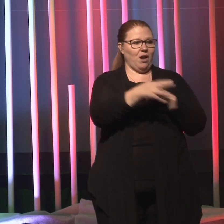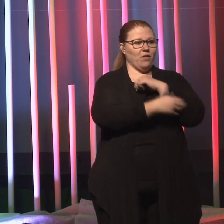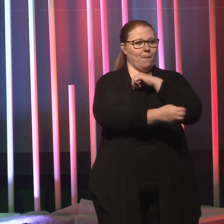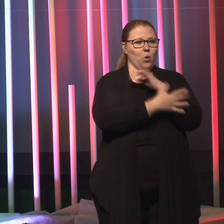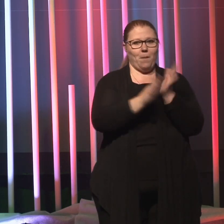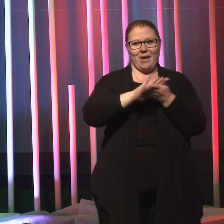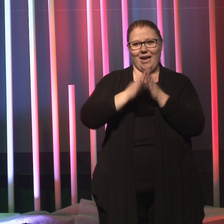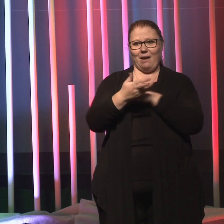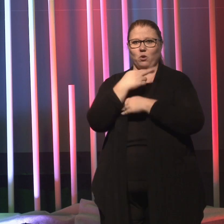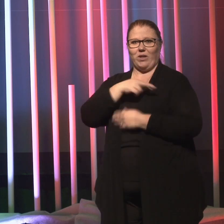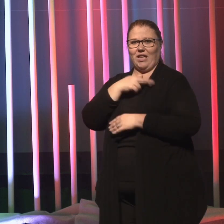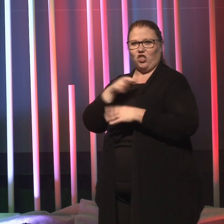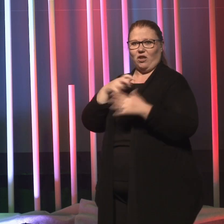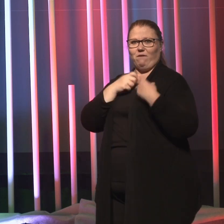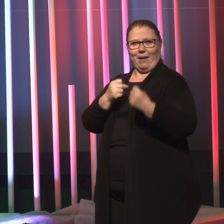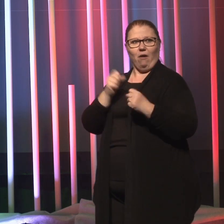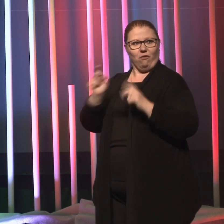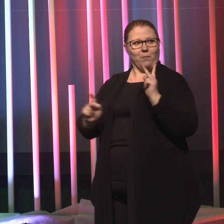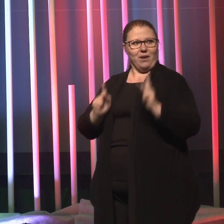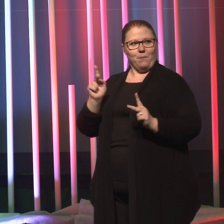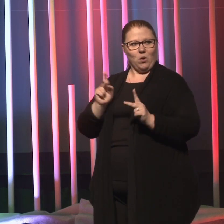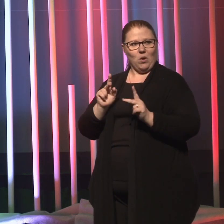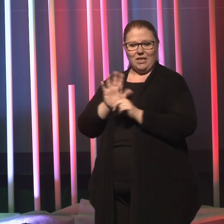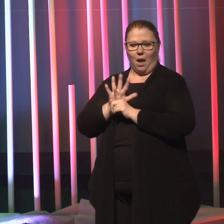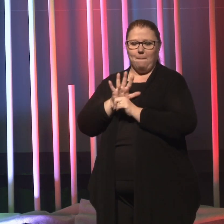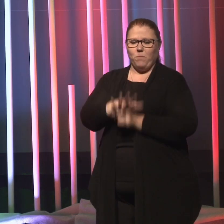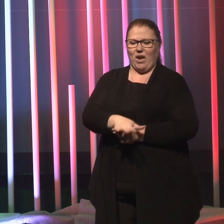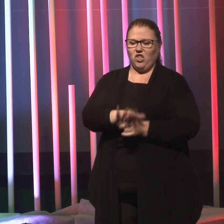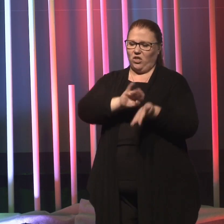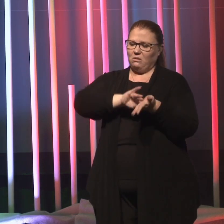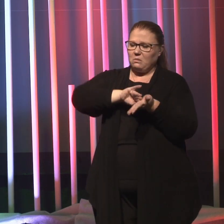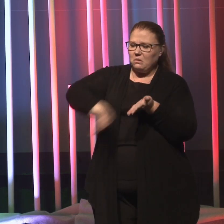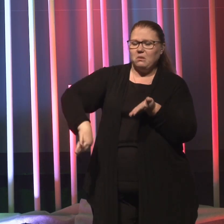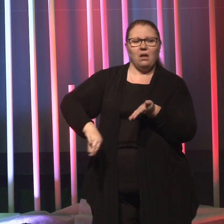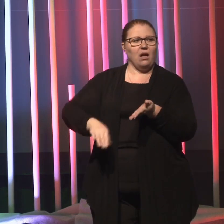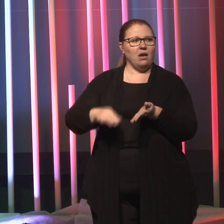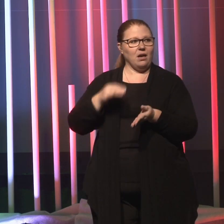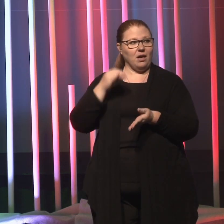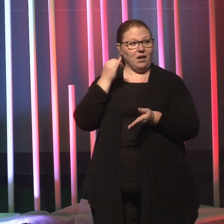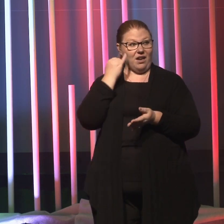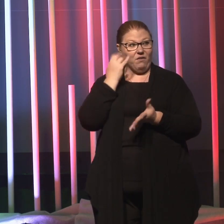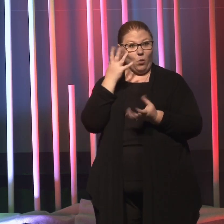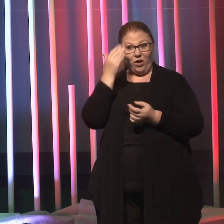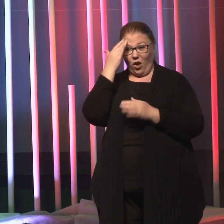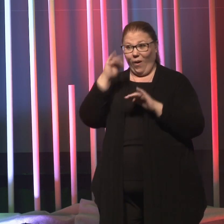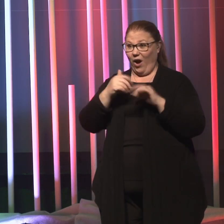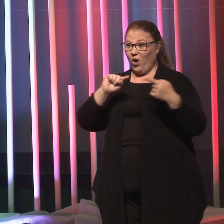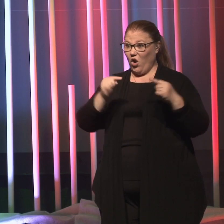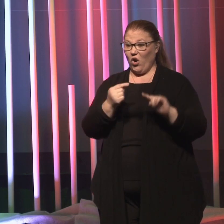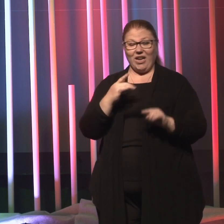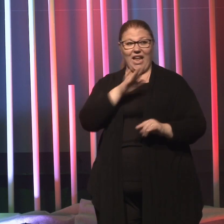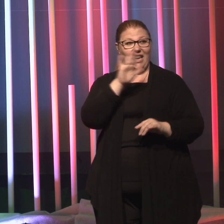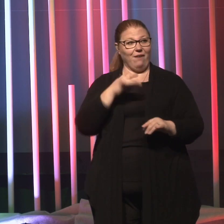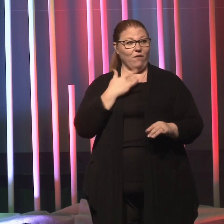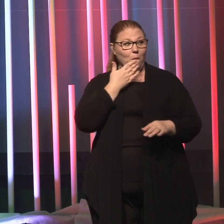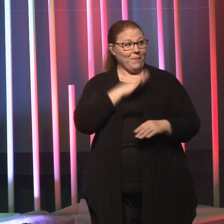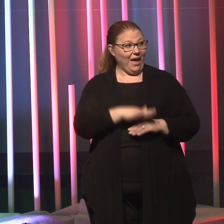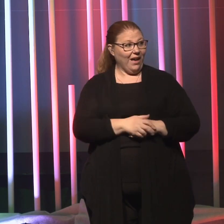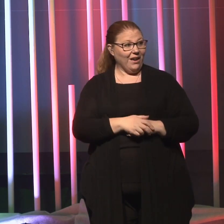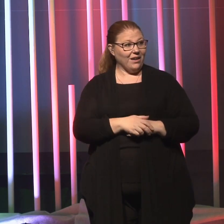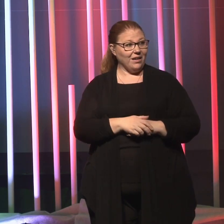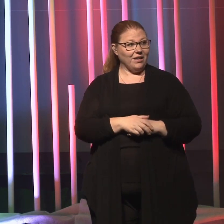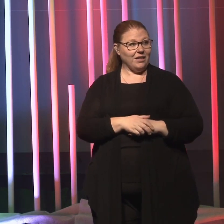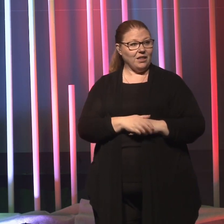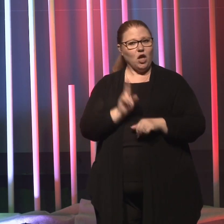powerful, it's just like oppression on steroids, because you want to know how to do harm and never feel bad about it, just do it